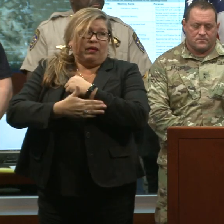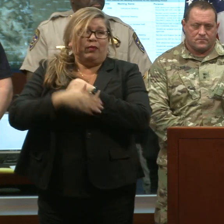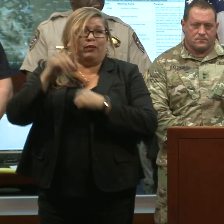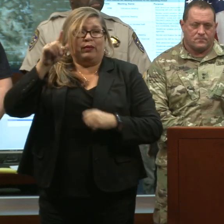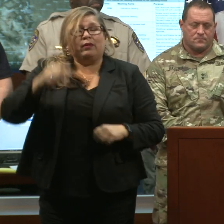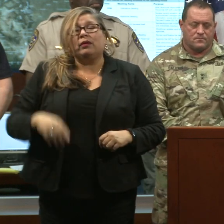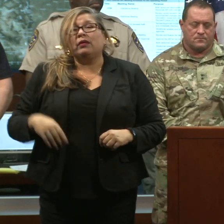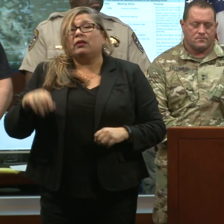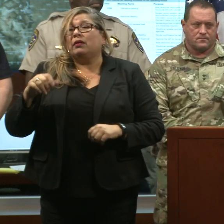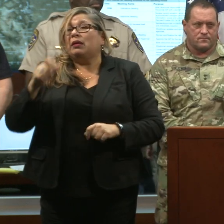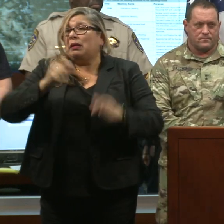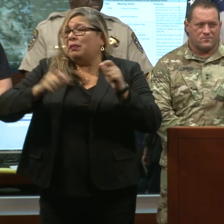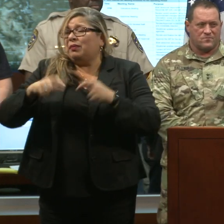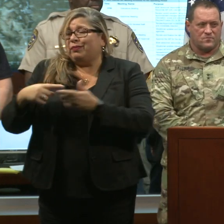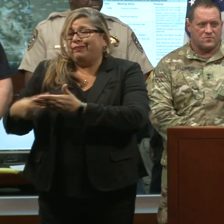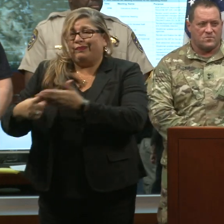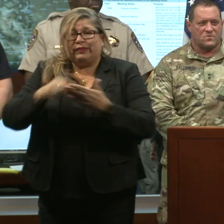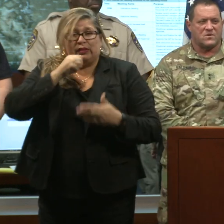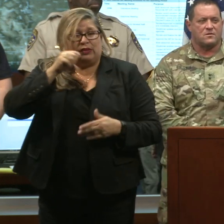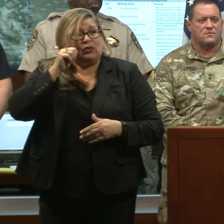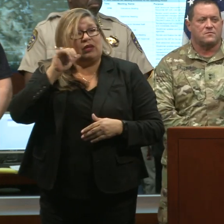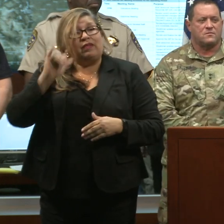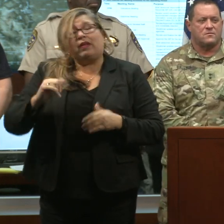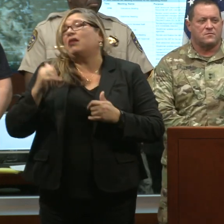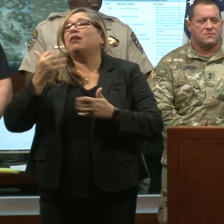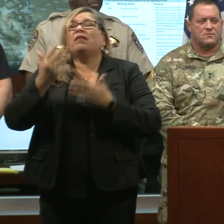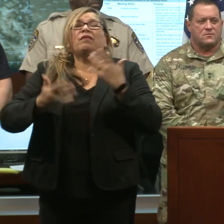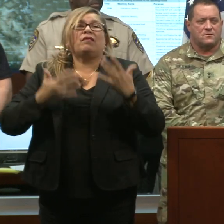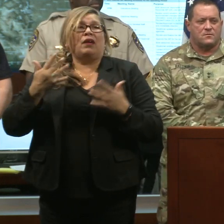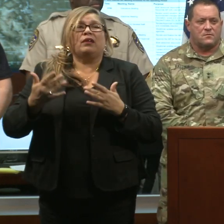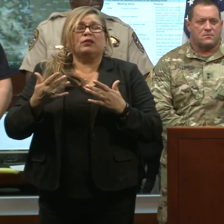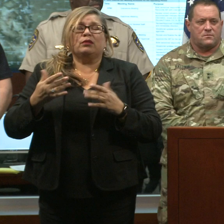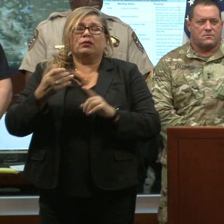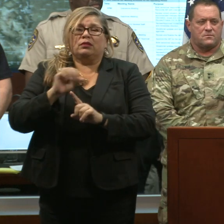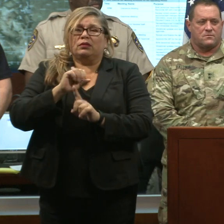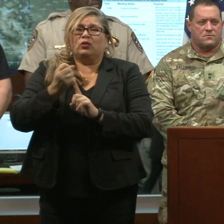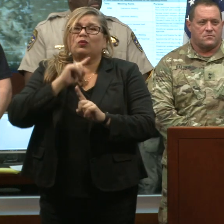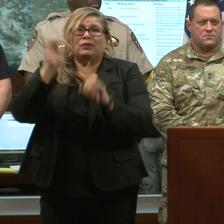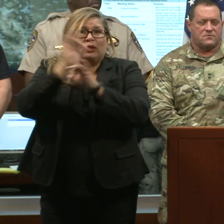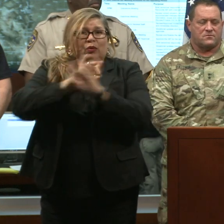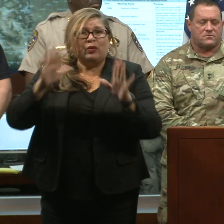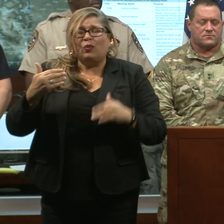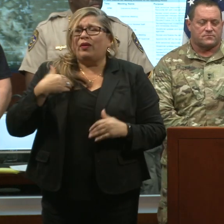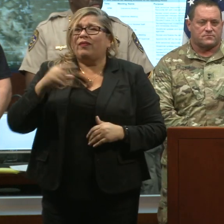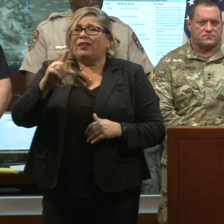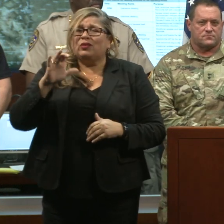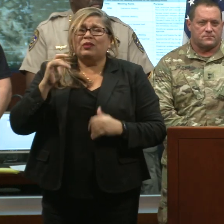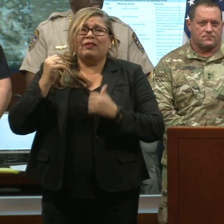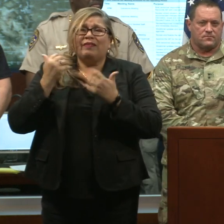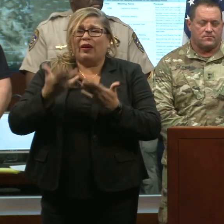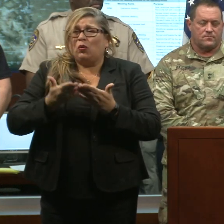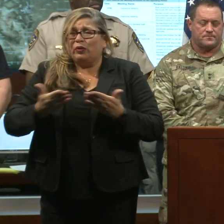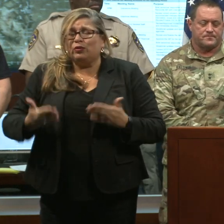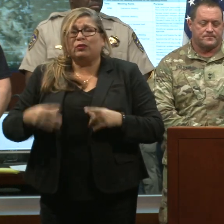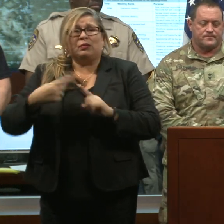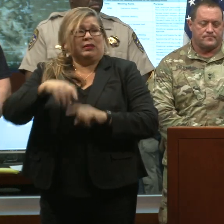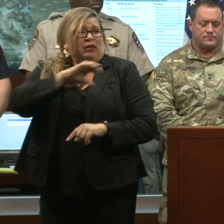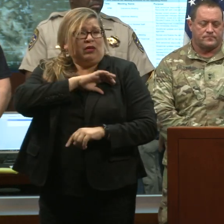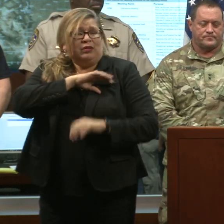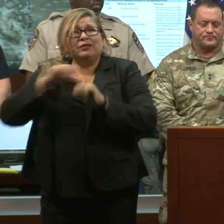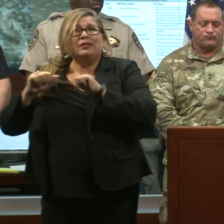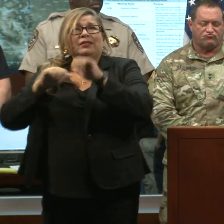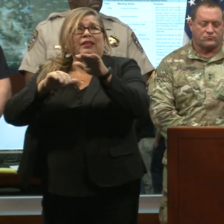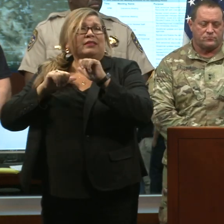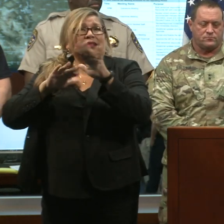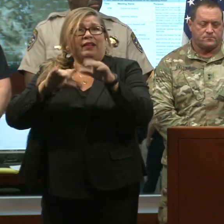talked about it. Yesterday, fire conditions were critical. We had hundreds of fire resources and law enforcement resources in the area,